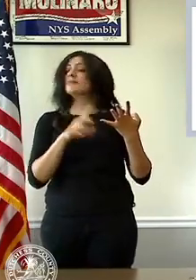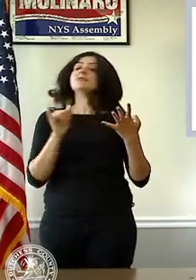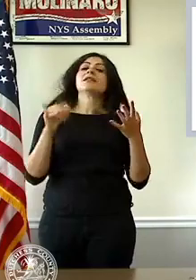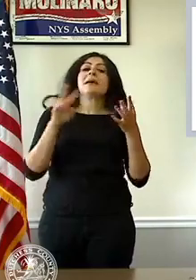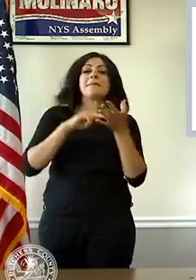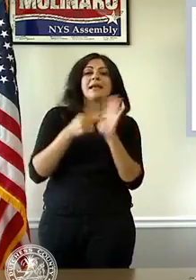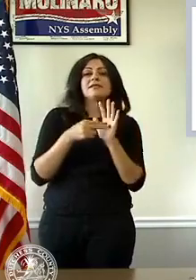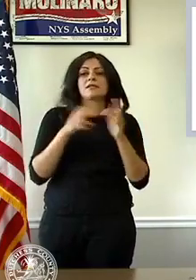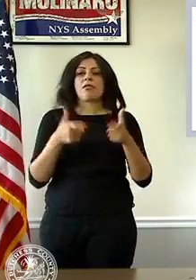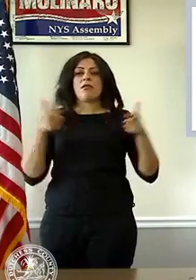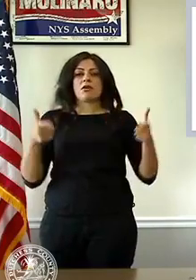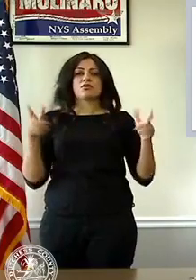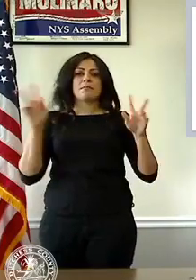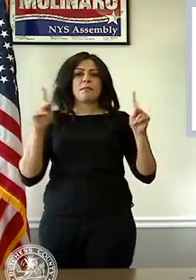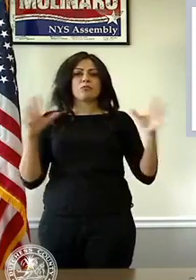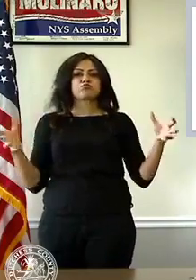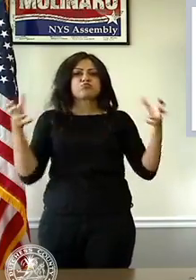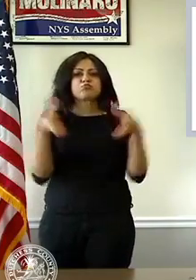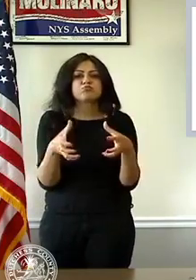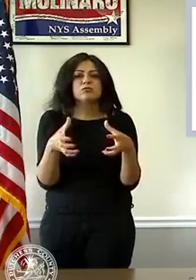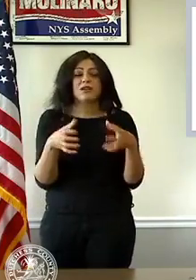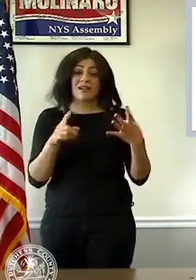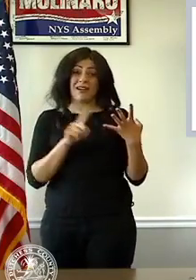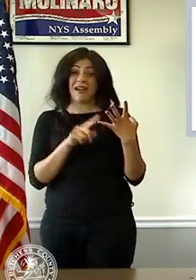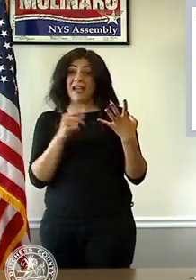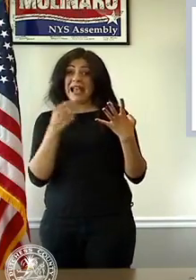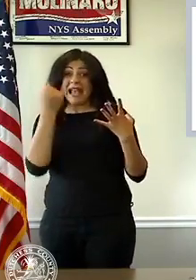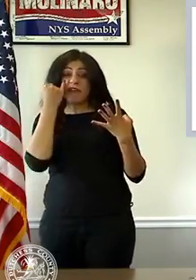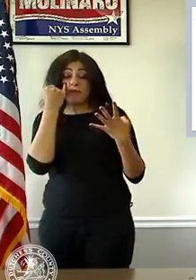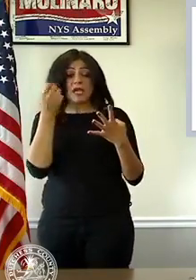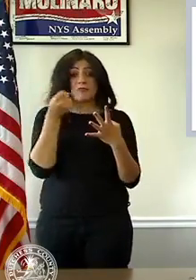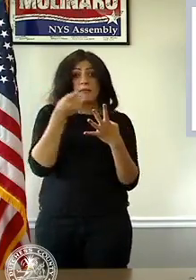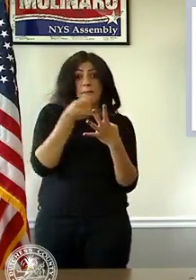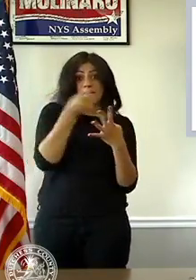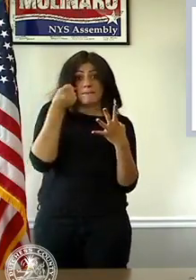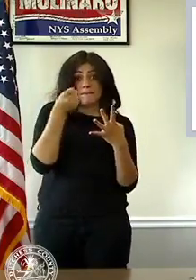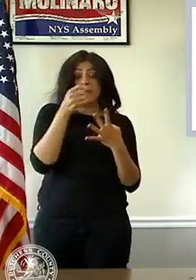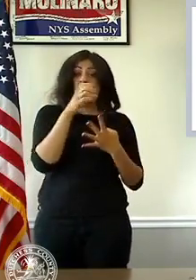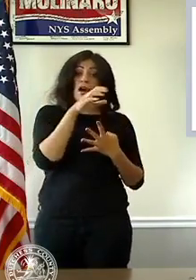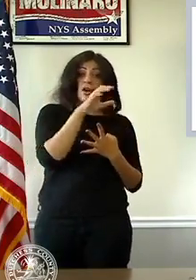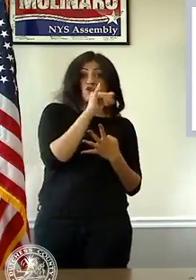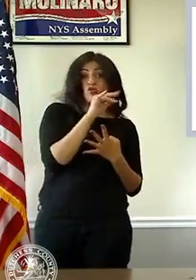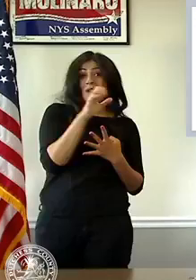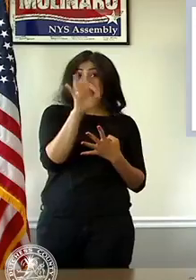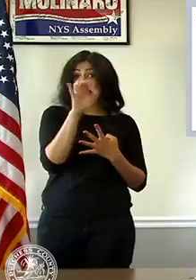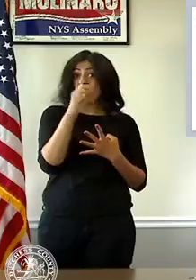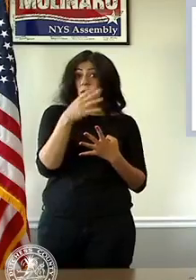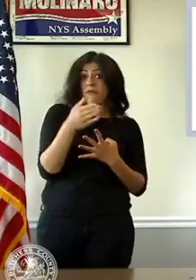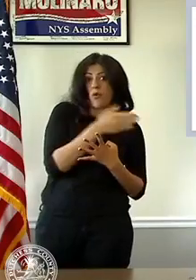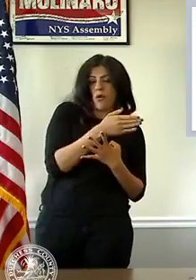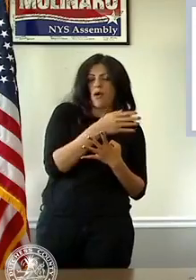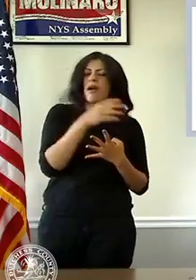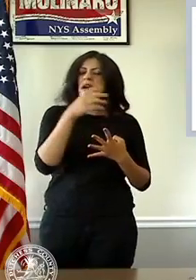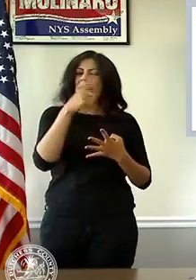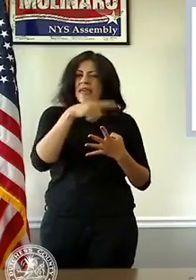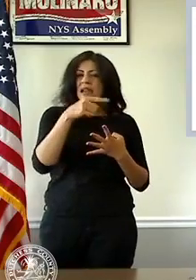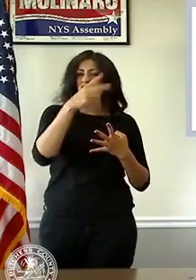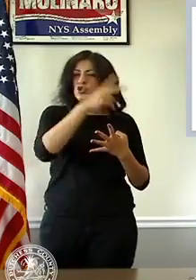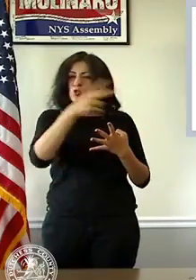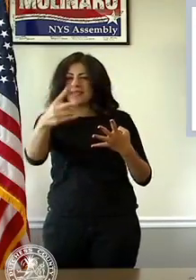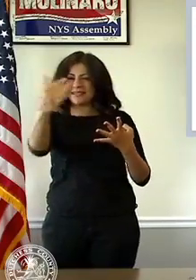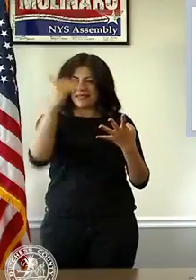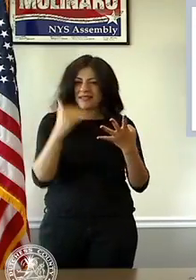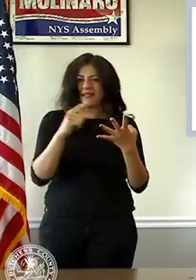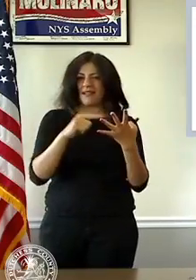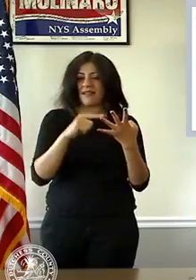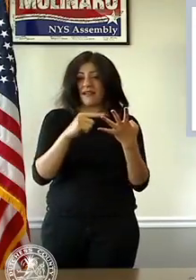recreation and social activities. Phase 4, if we get to phase 2 on or before June 9, That would mean phase 3 is 2 weeks from then, and phase 4